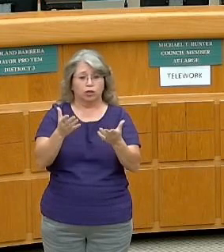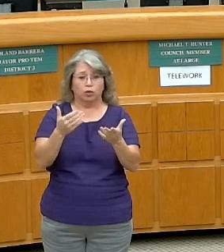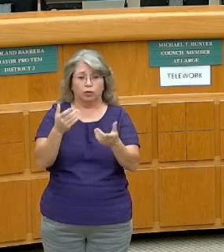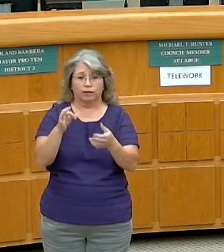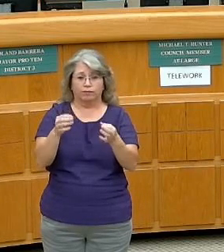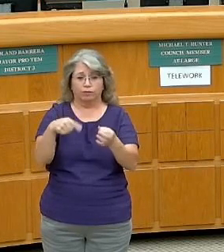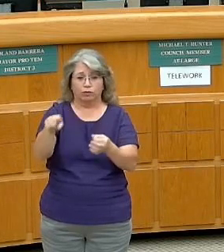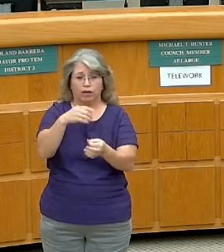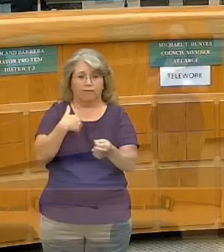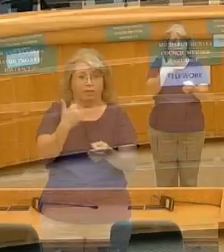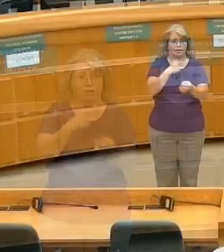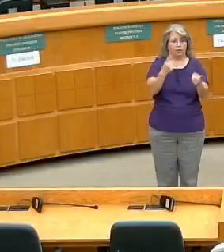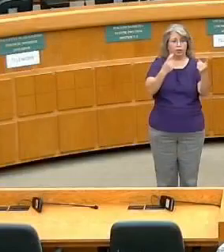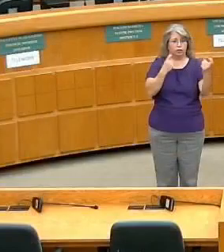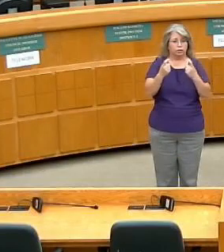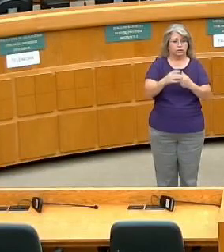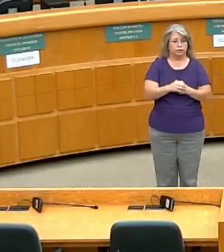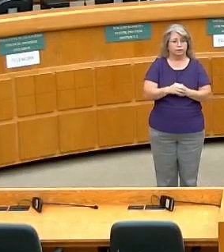have.